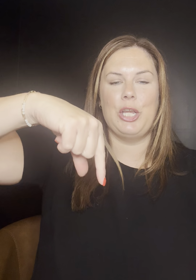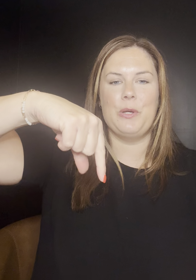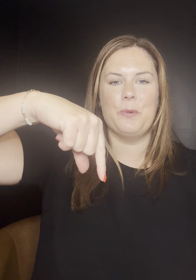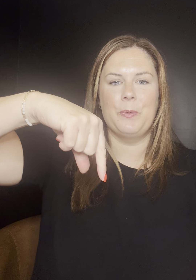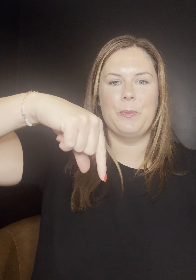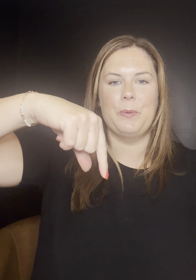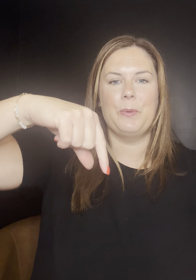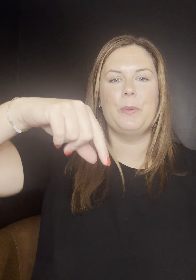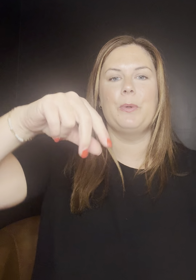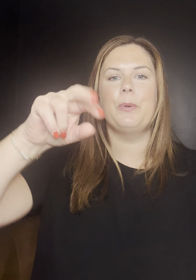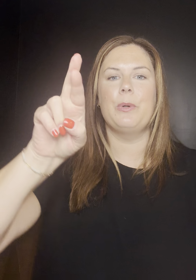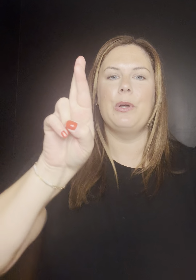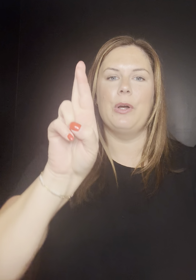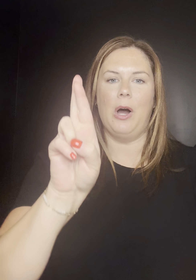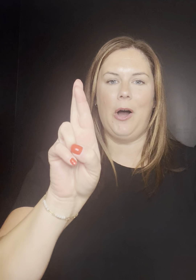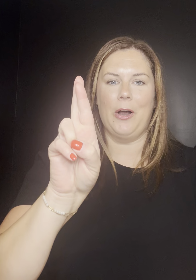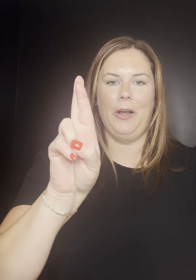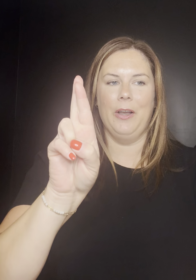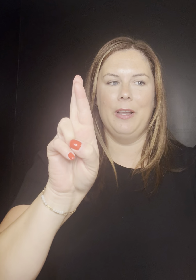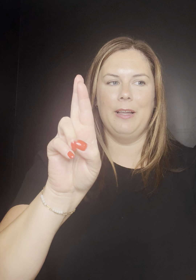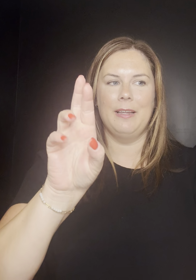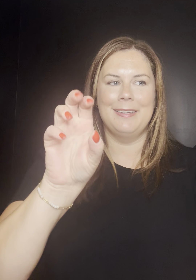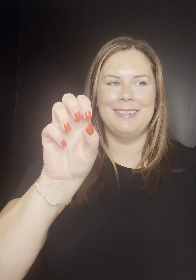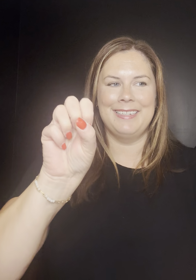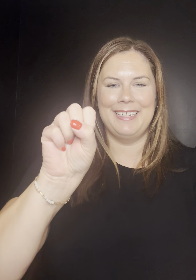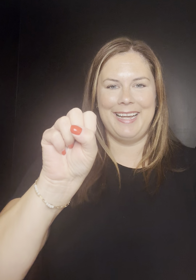Q, R, S,